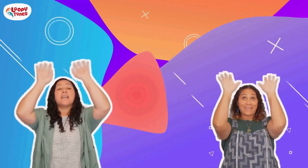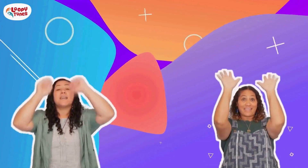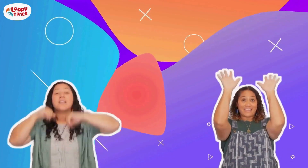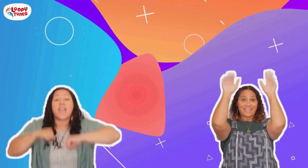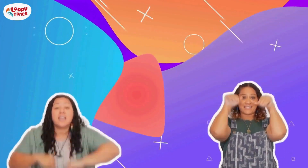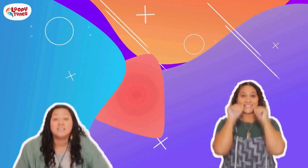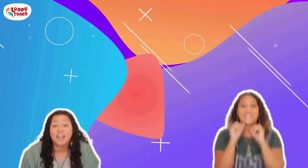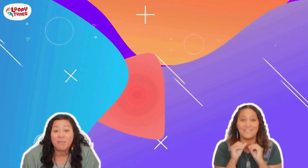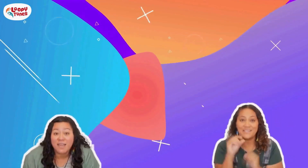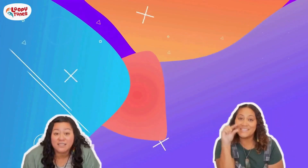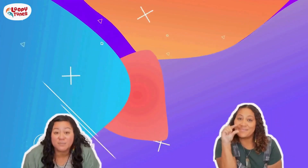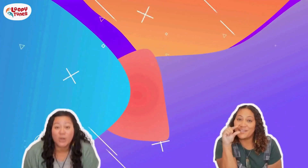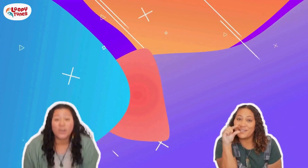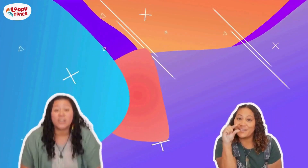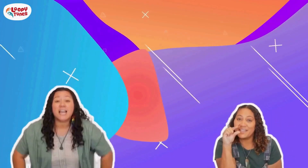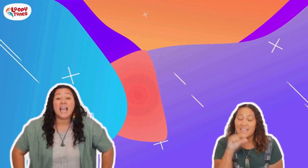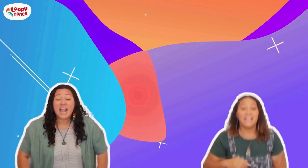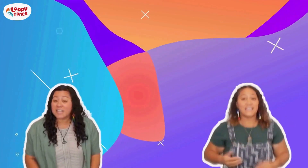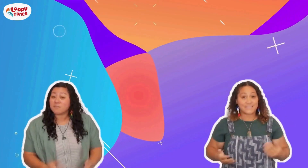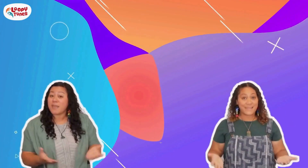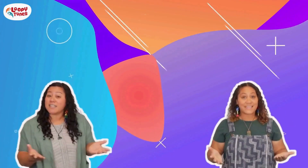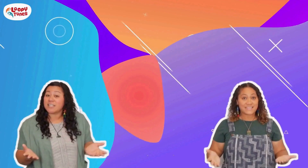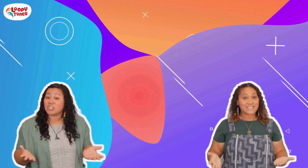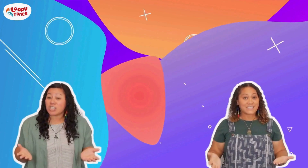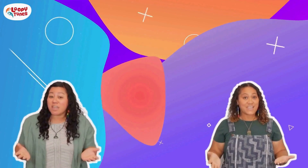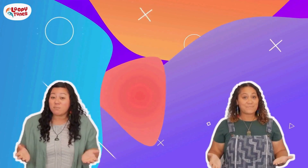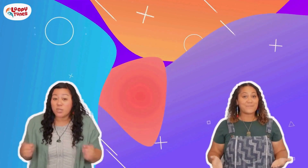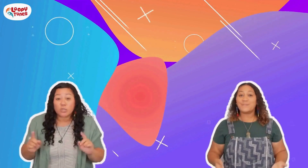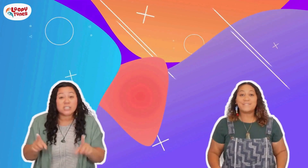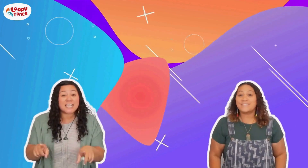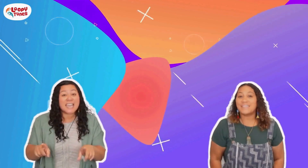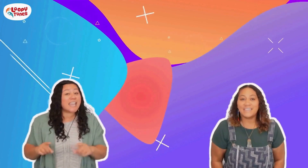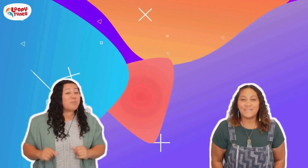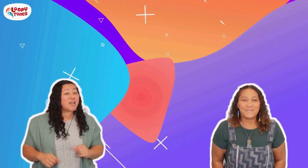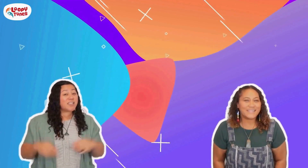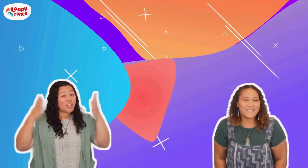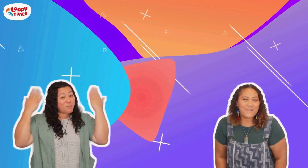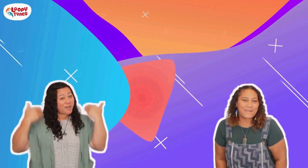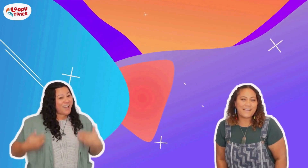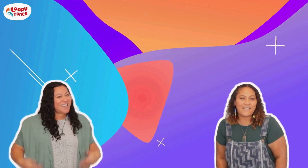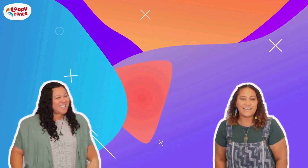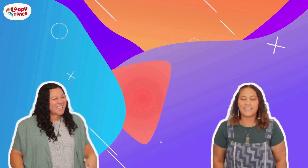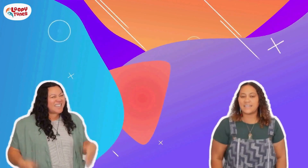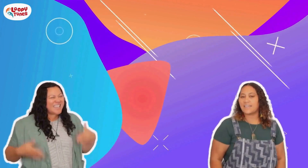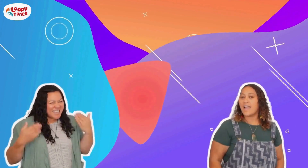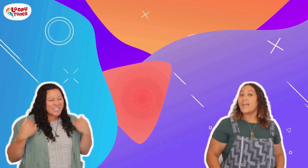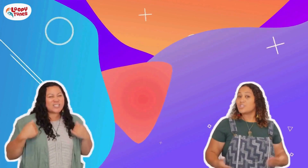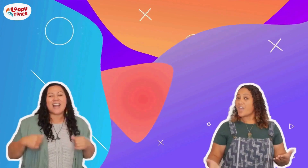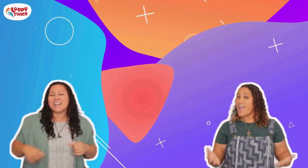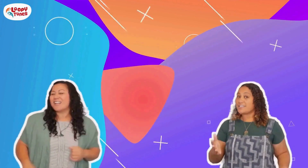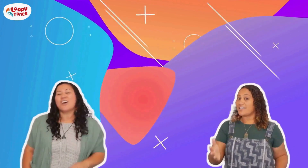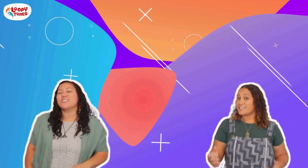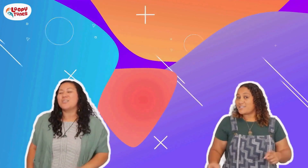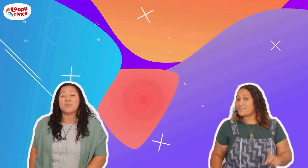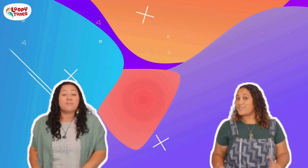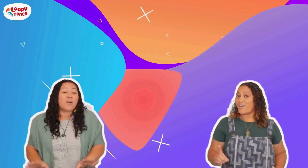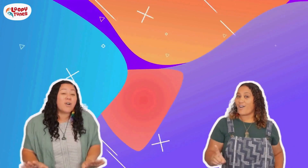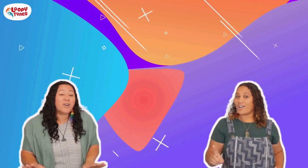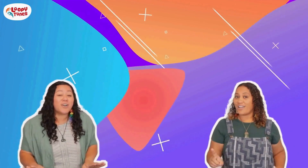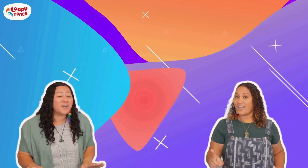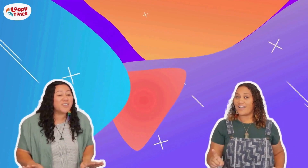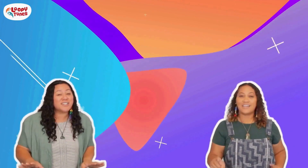shapes are big and some are small. Let's make the shape you see with your body. Try hard not